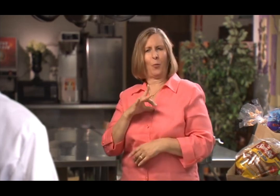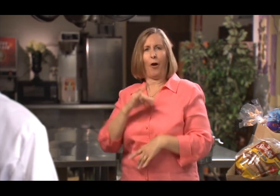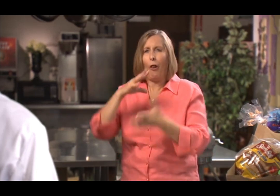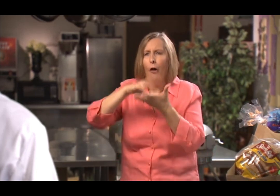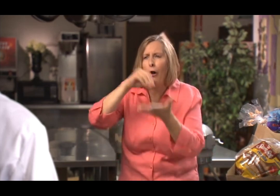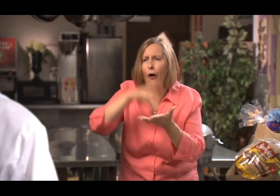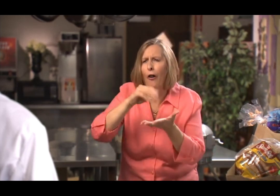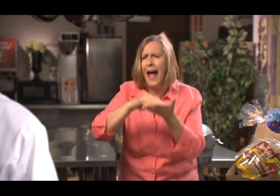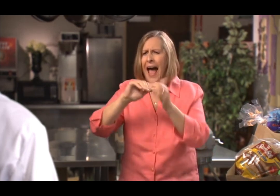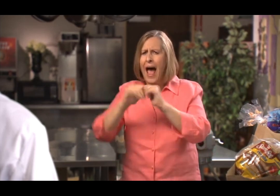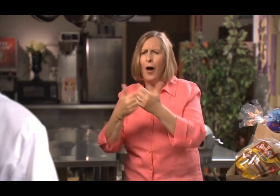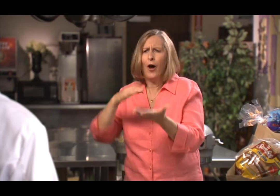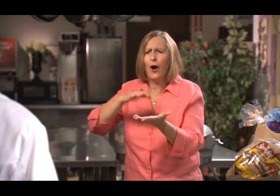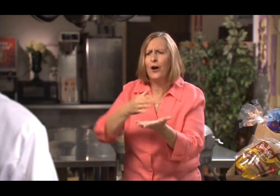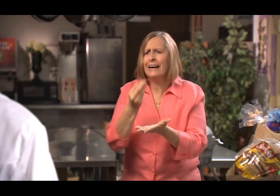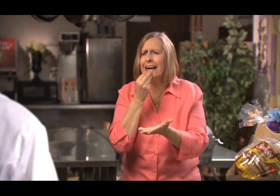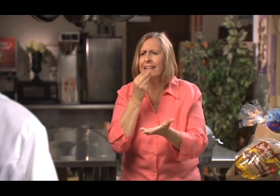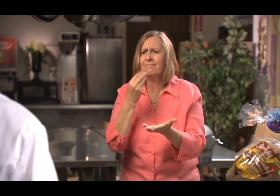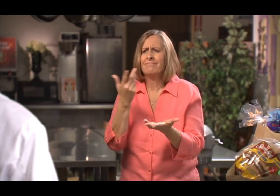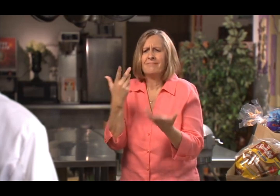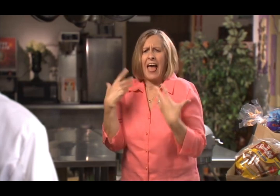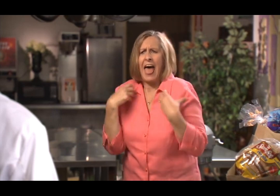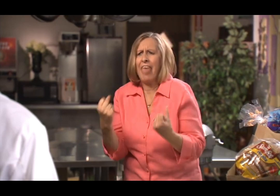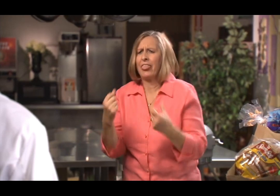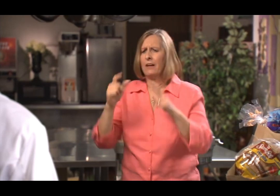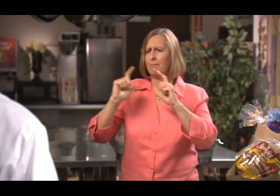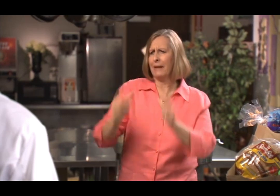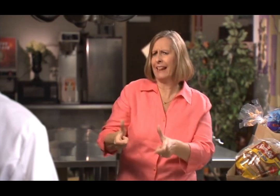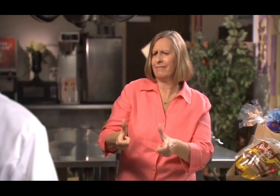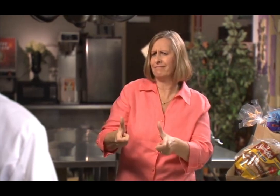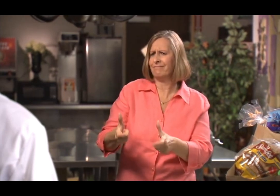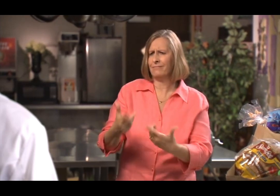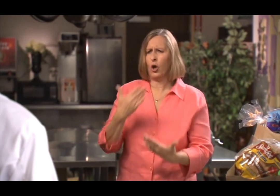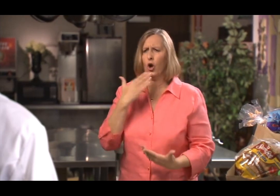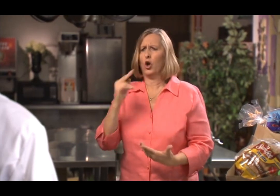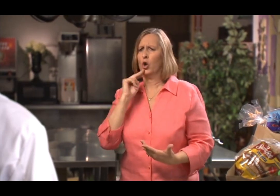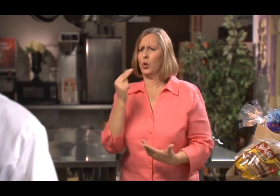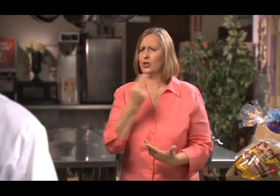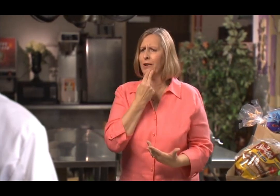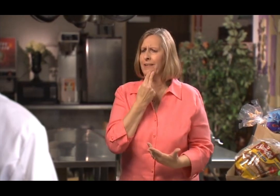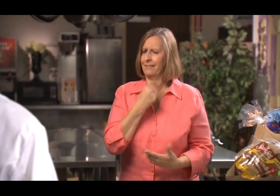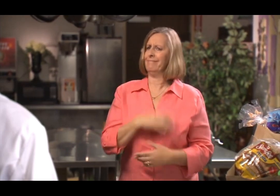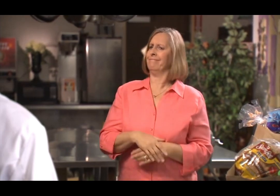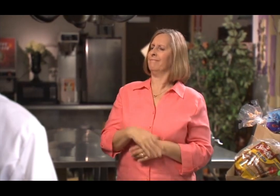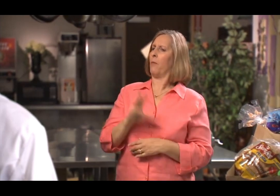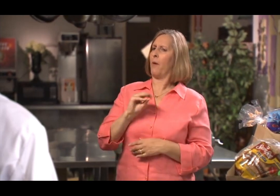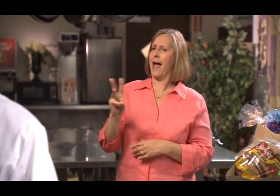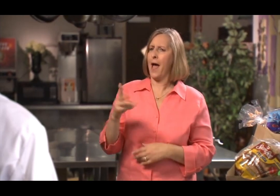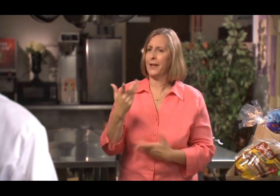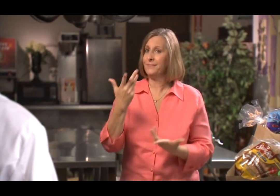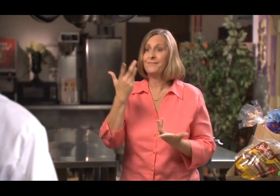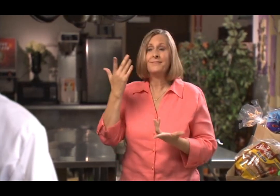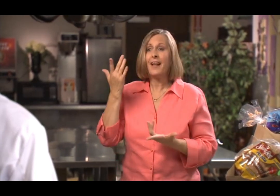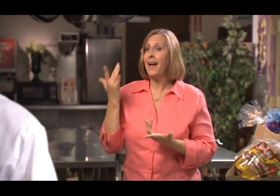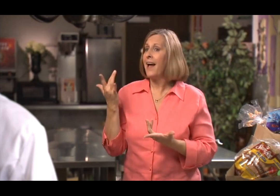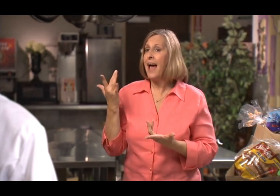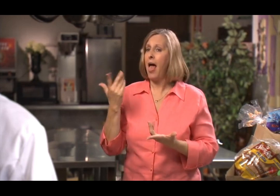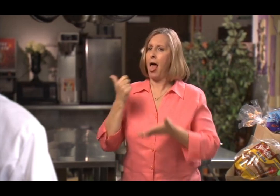It's neat learning how to prepare and eat healthy meals. And good nutrition helps protect your body